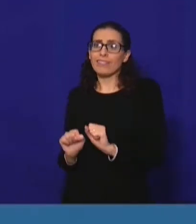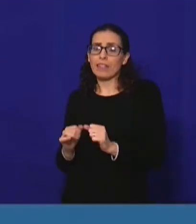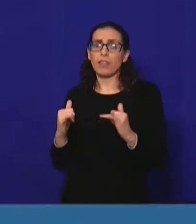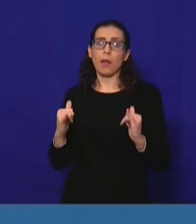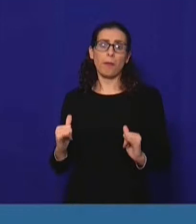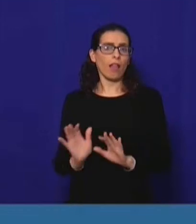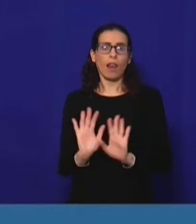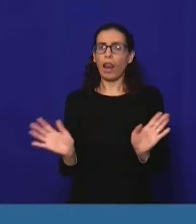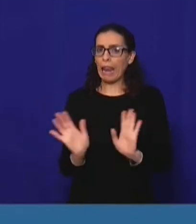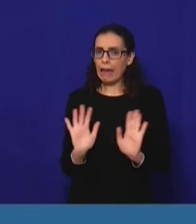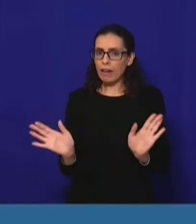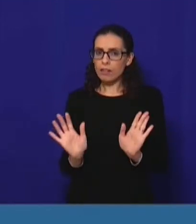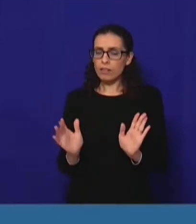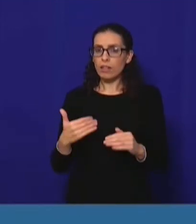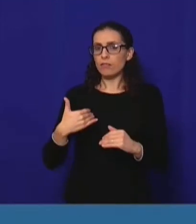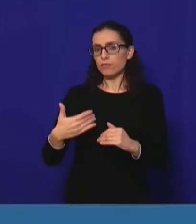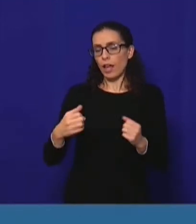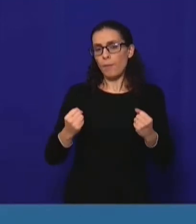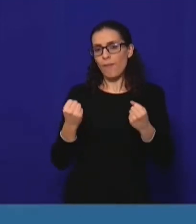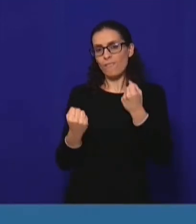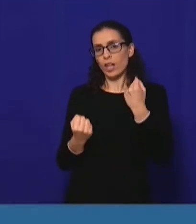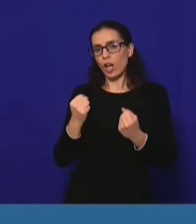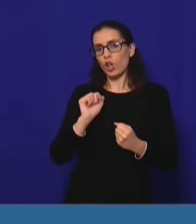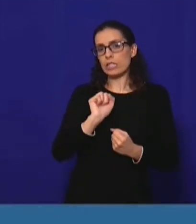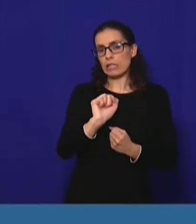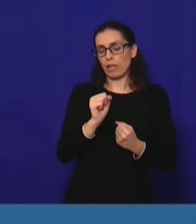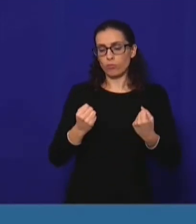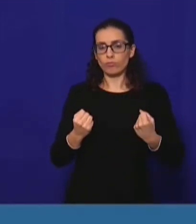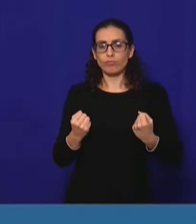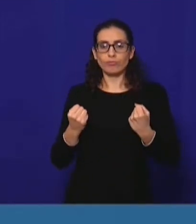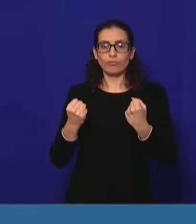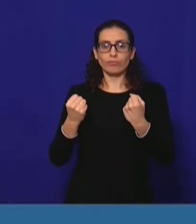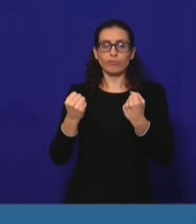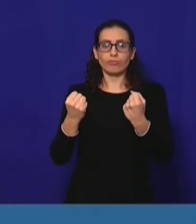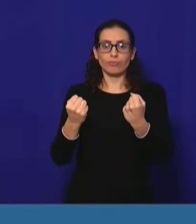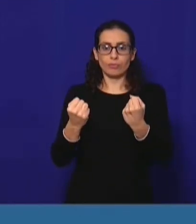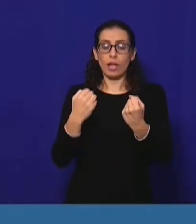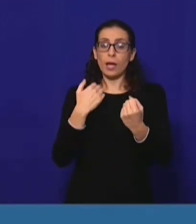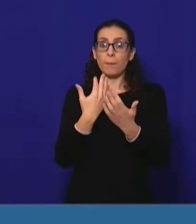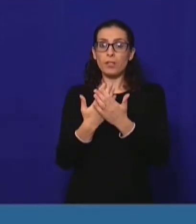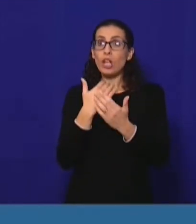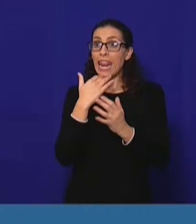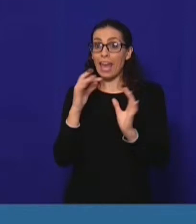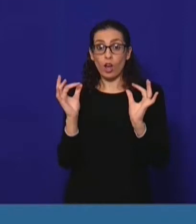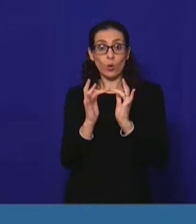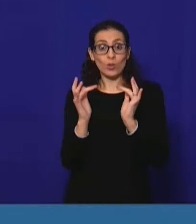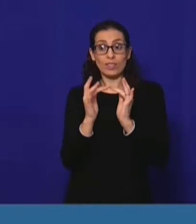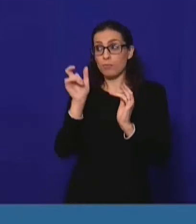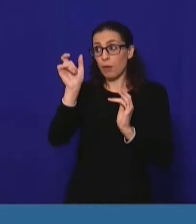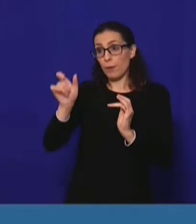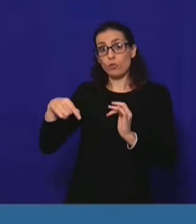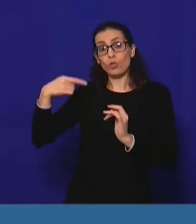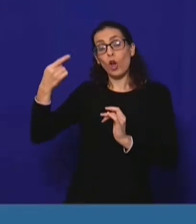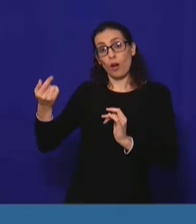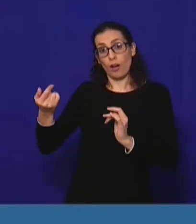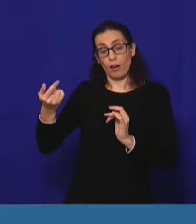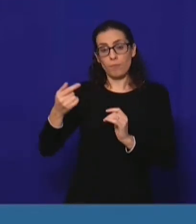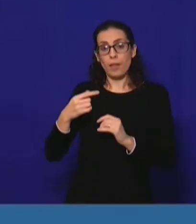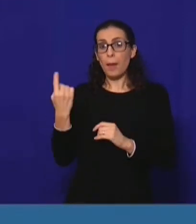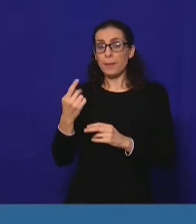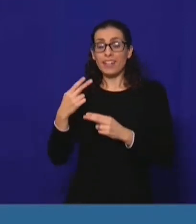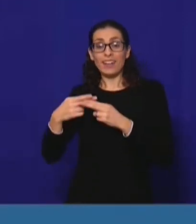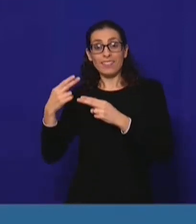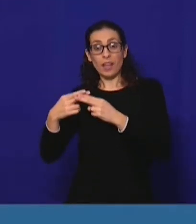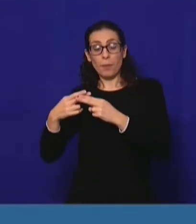inti protett minn dak l-ambjent kollha. Fl-ebda mod li inti ma tiltaqa' ma' nies oħrajn. Il-persuni li jkunu qegħdin jagħmlulek